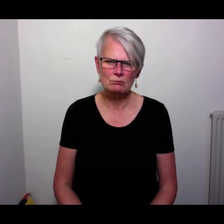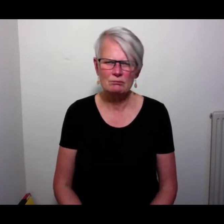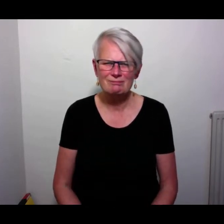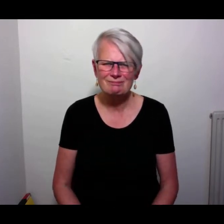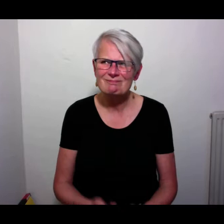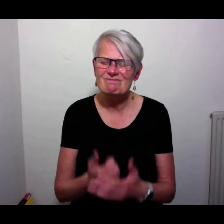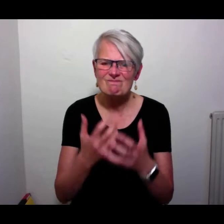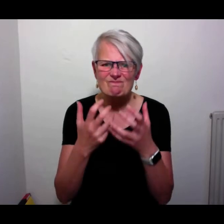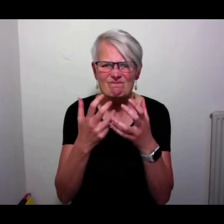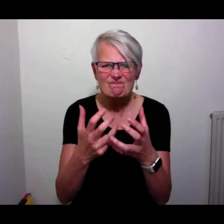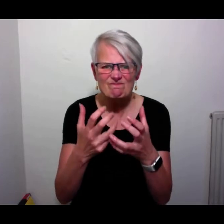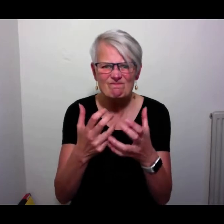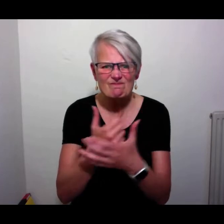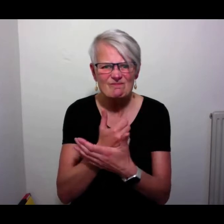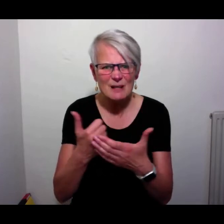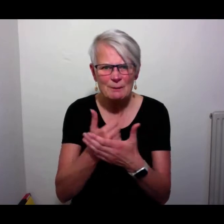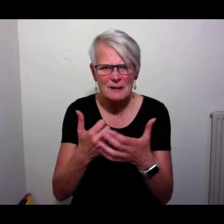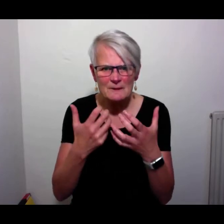Bloody tickle.